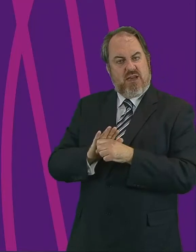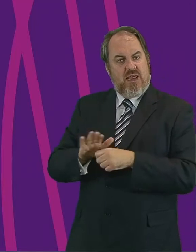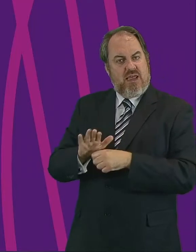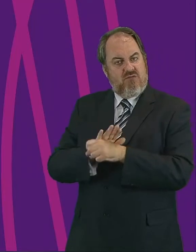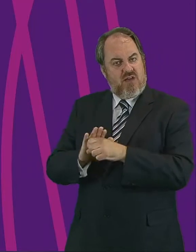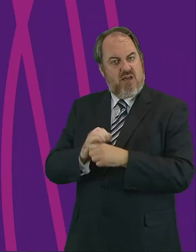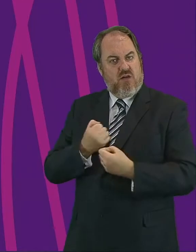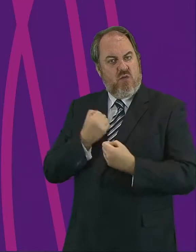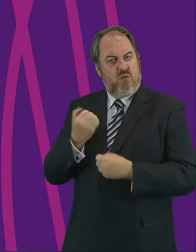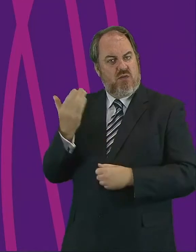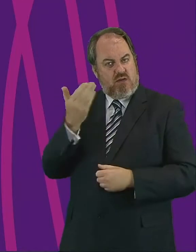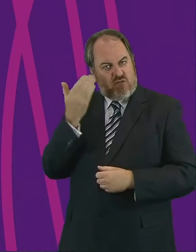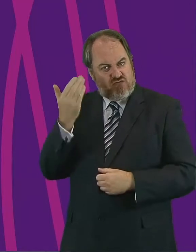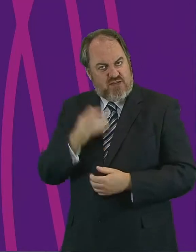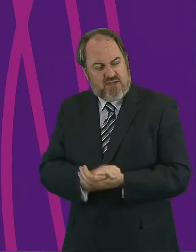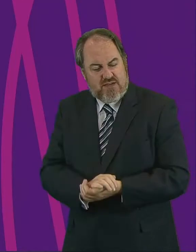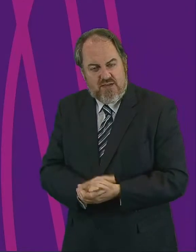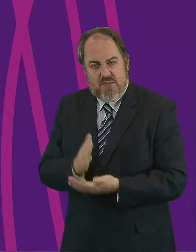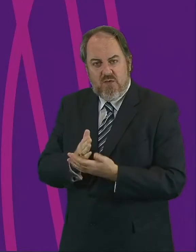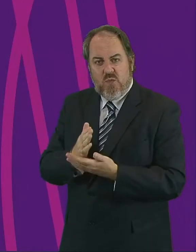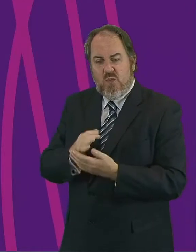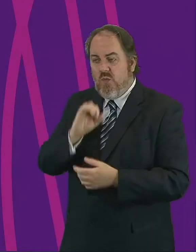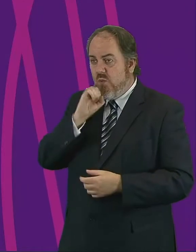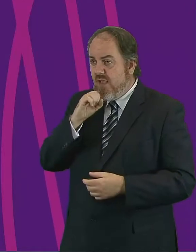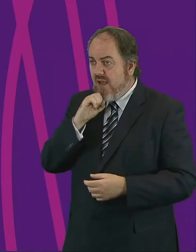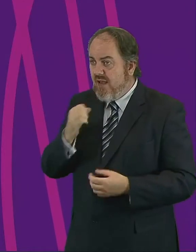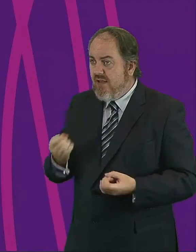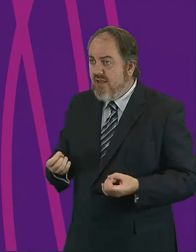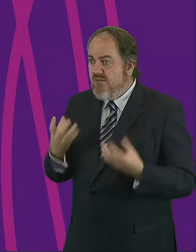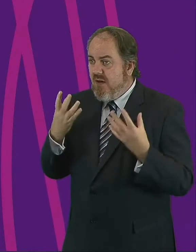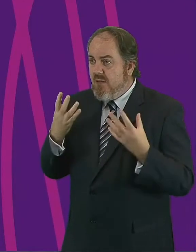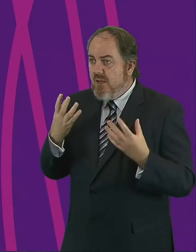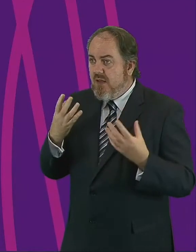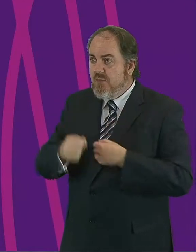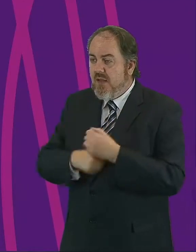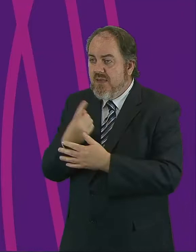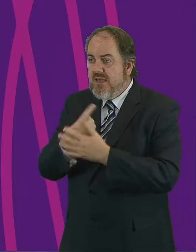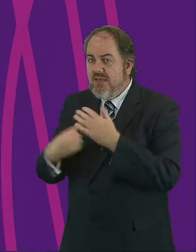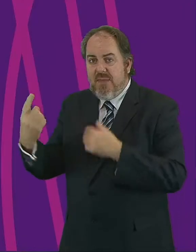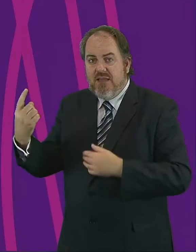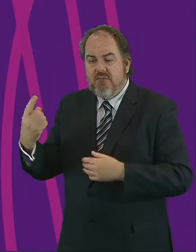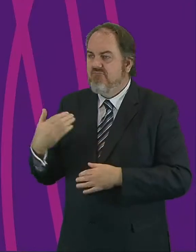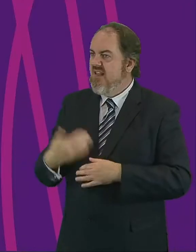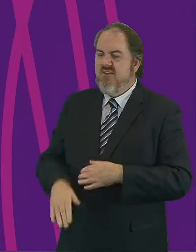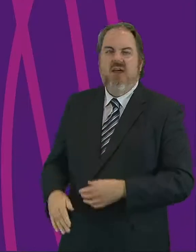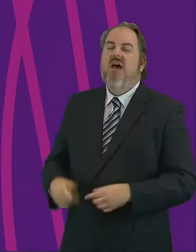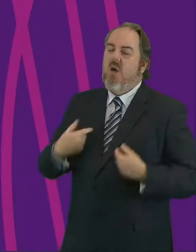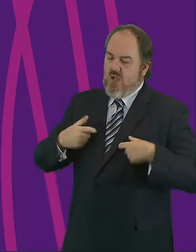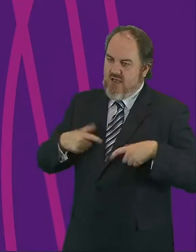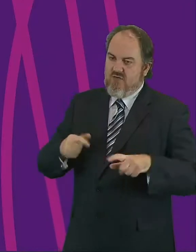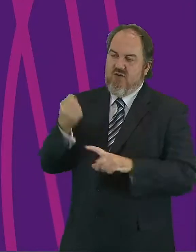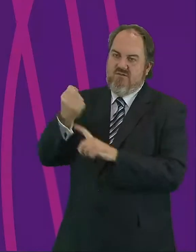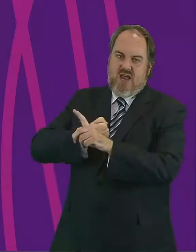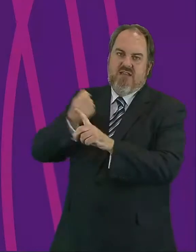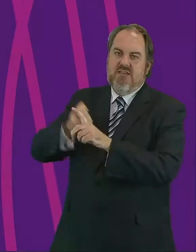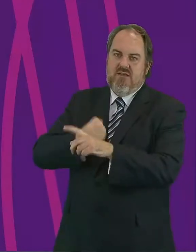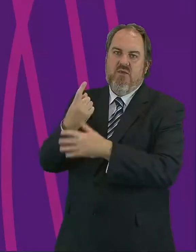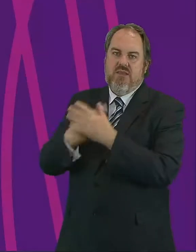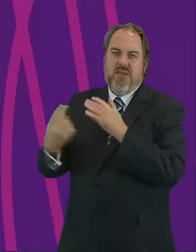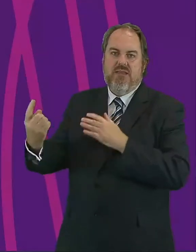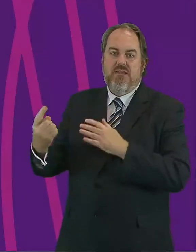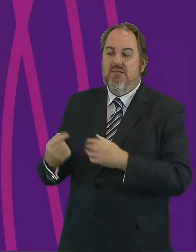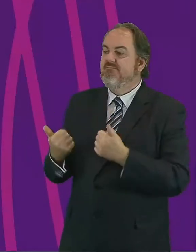that collaboration. But will I ever walk away from the idea of independence? No, and it's coming yet for all that. Thank you. That